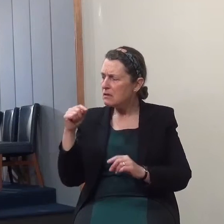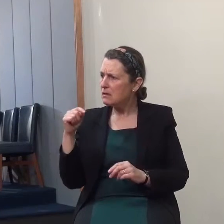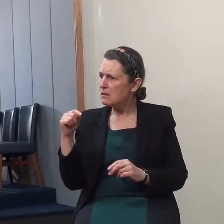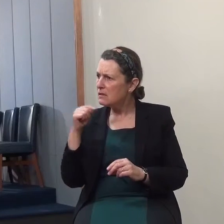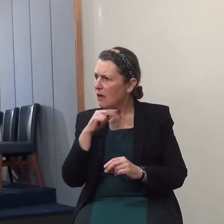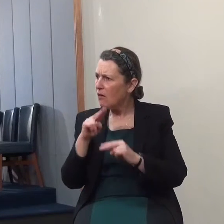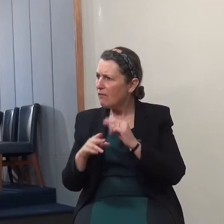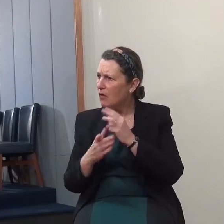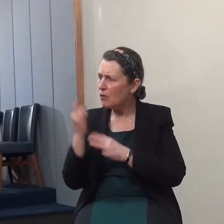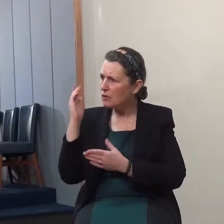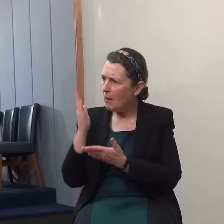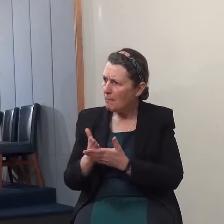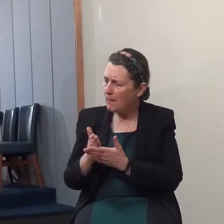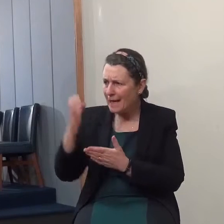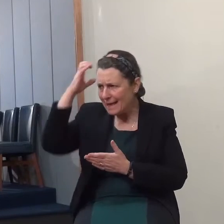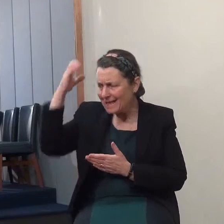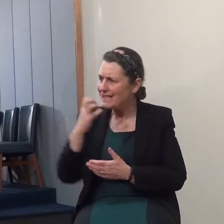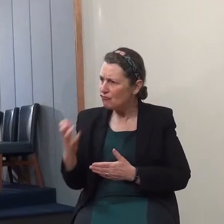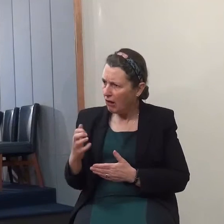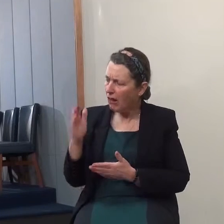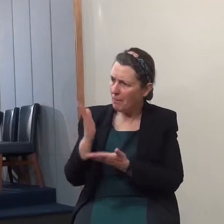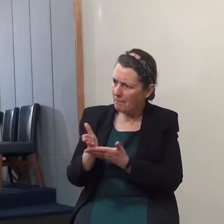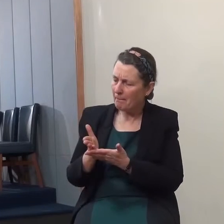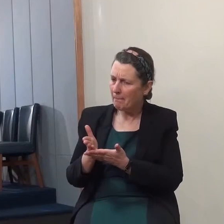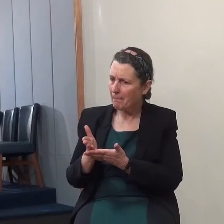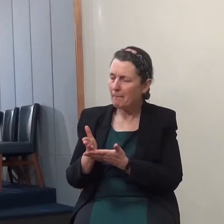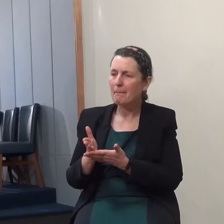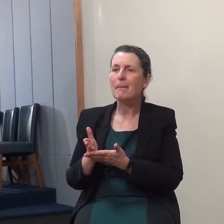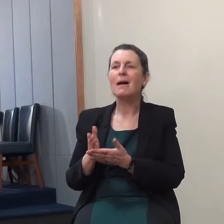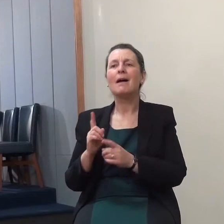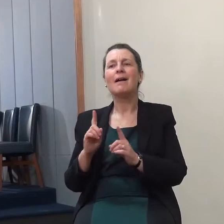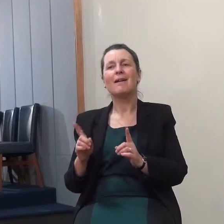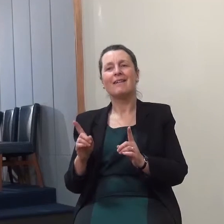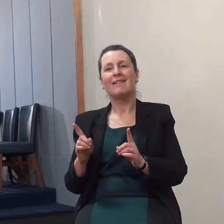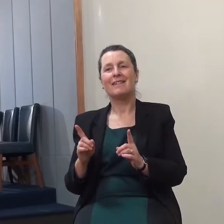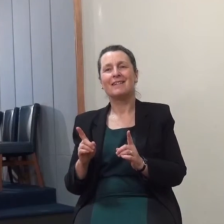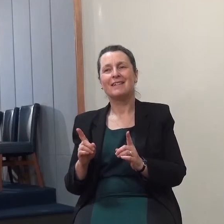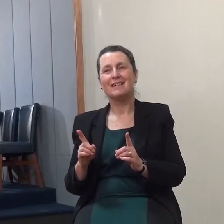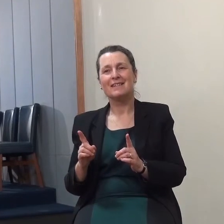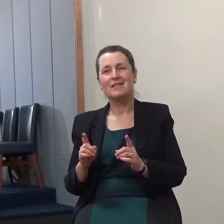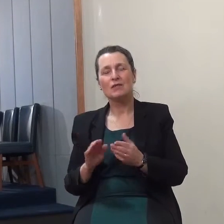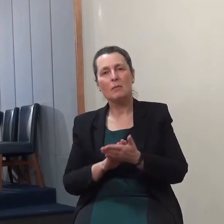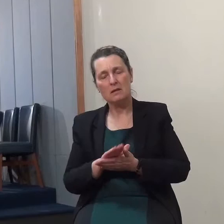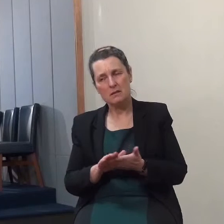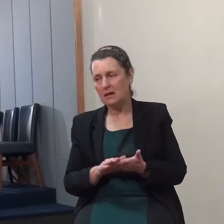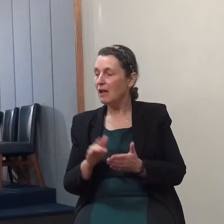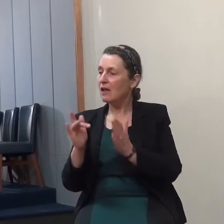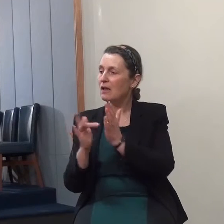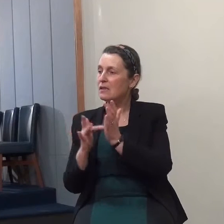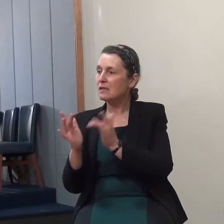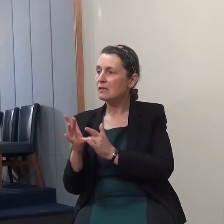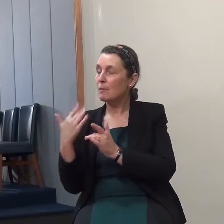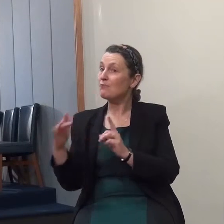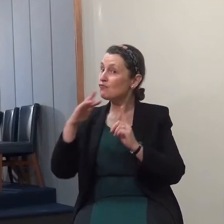of Israel. When you put all these terms together that are used of Christ, the one who's prophesied in the prophets, the